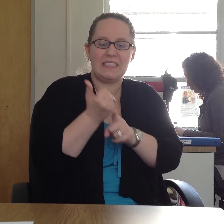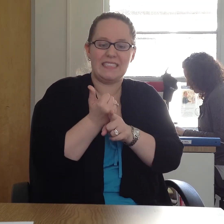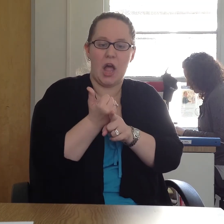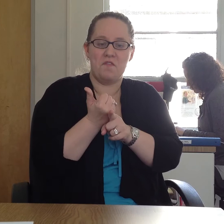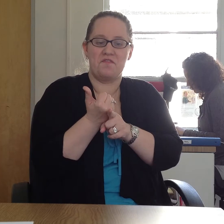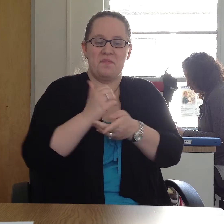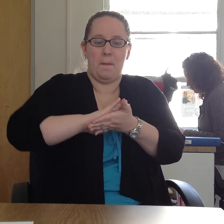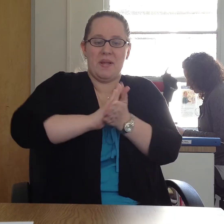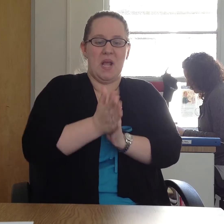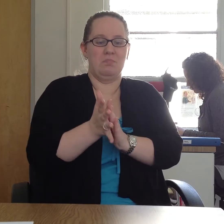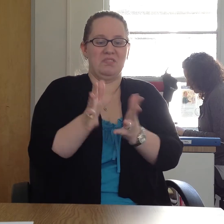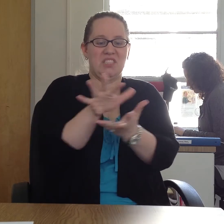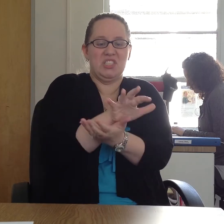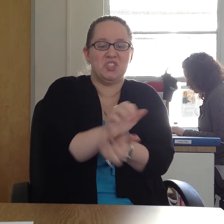often referred to as